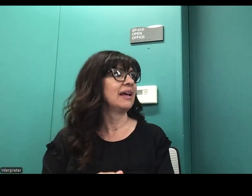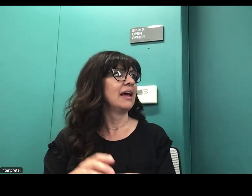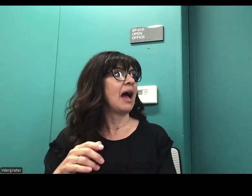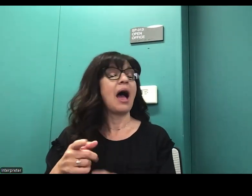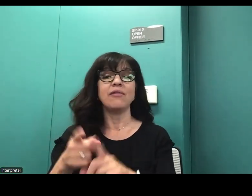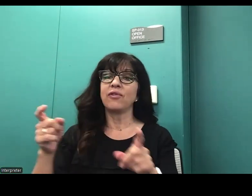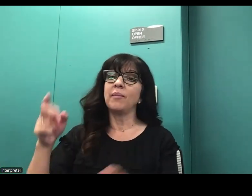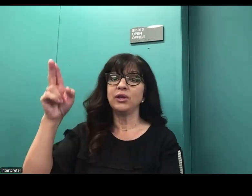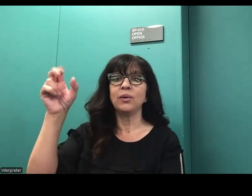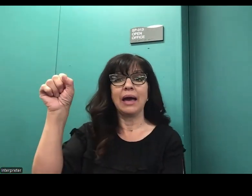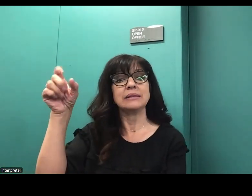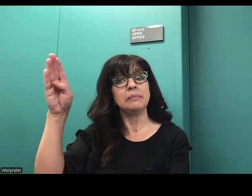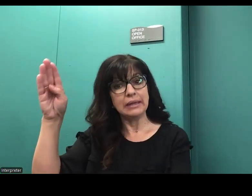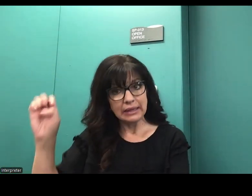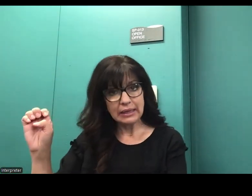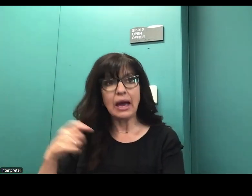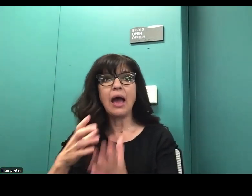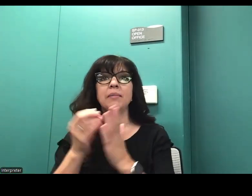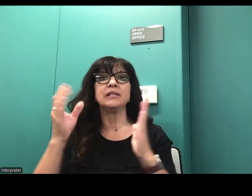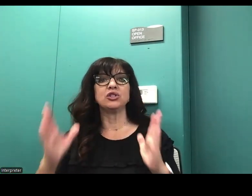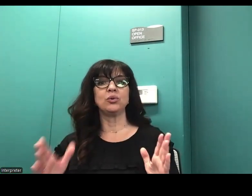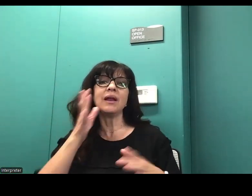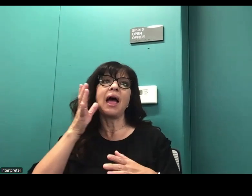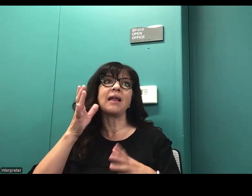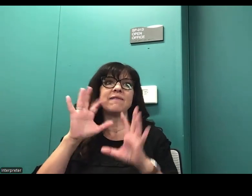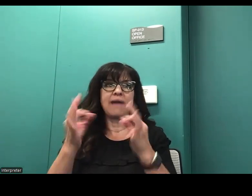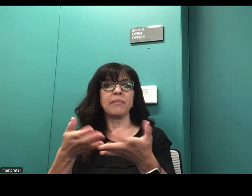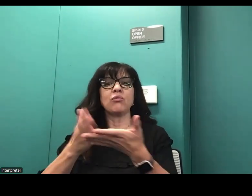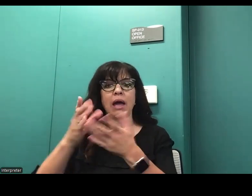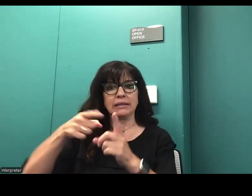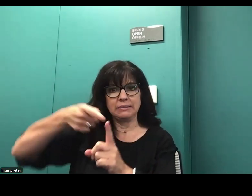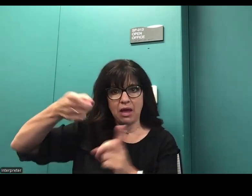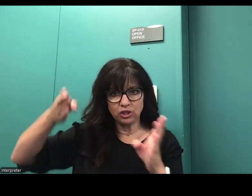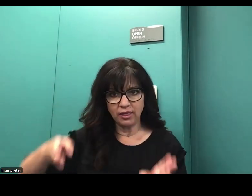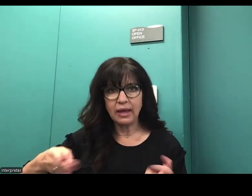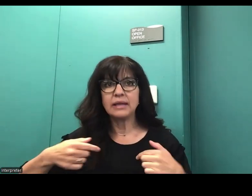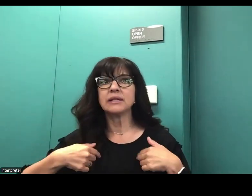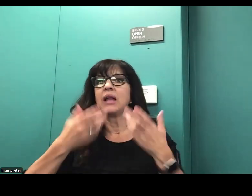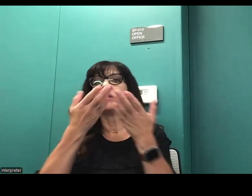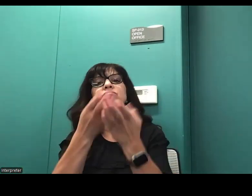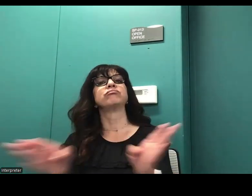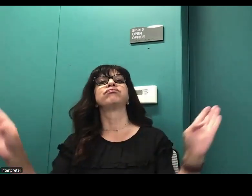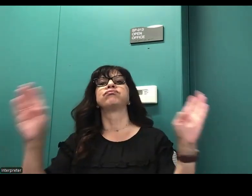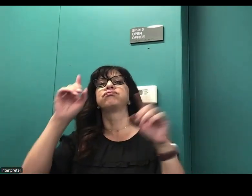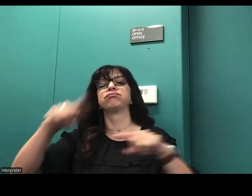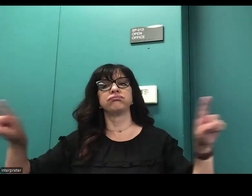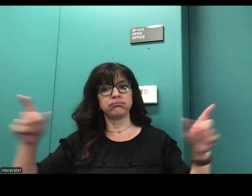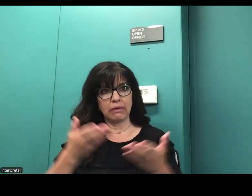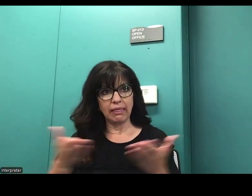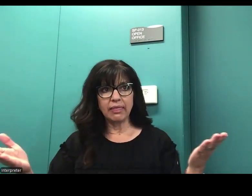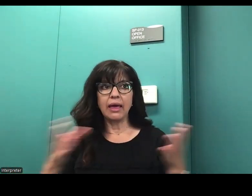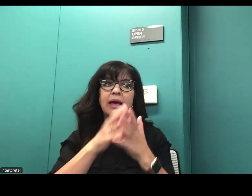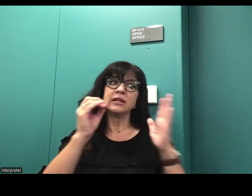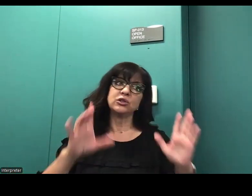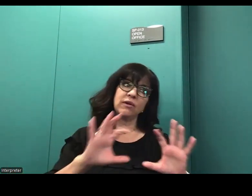State Board of Education. I'm the Student and Family Rights Specialist. So I do a broad scope of things, which Student